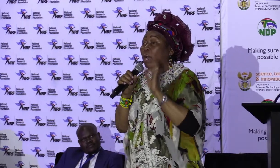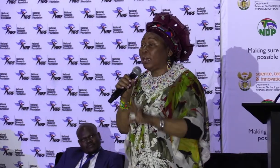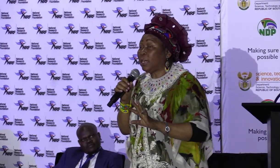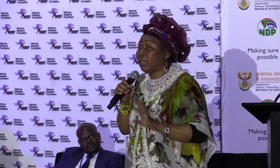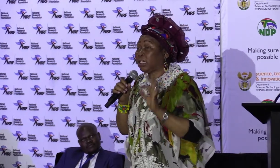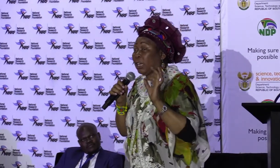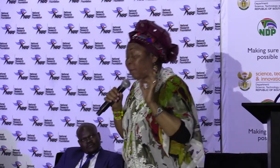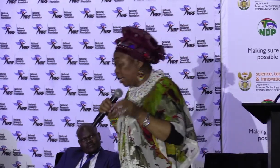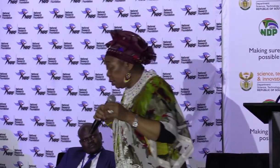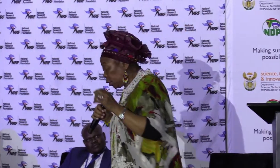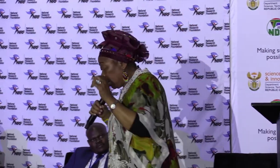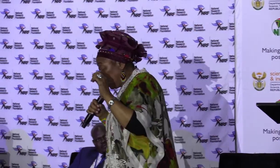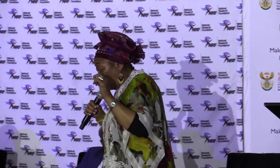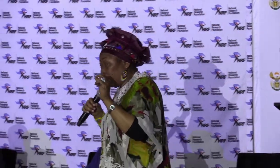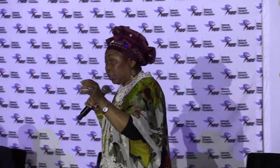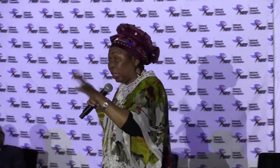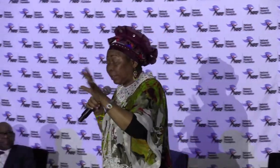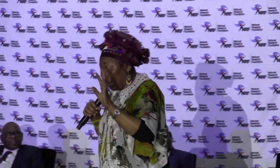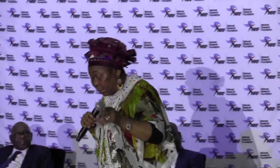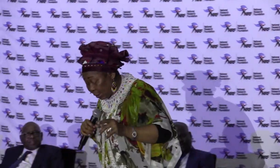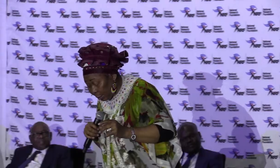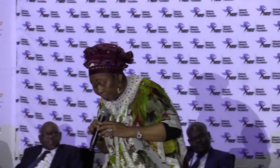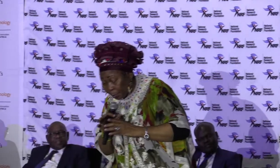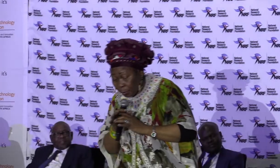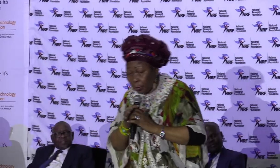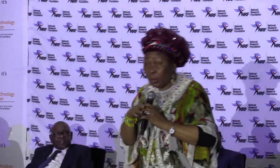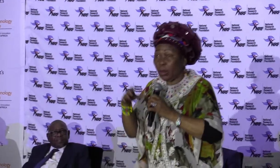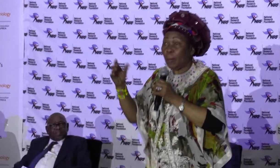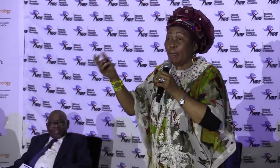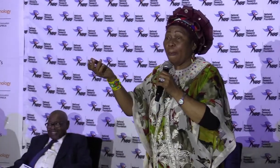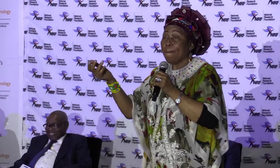for those who are currently disadvantaged, I will translate that.